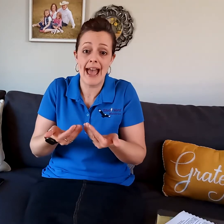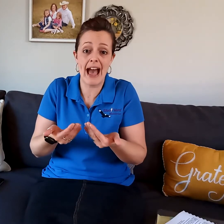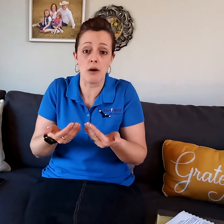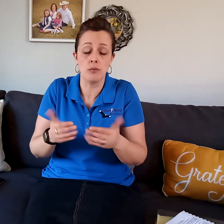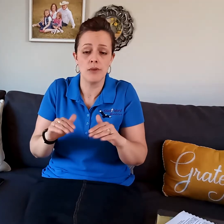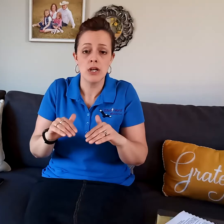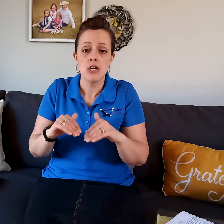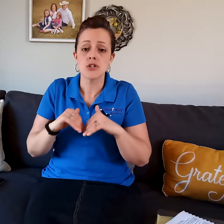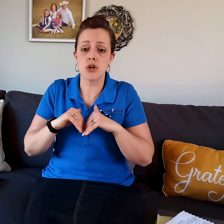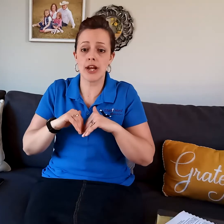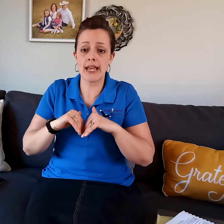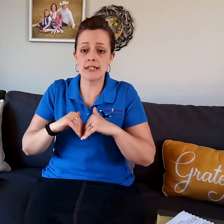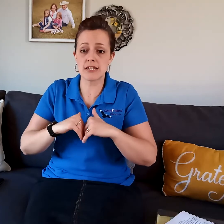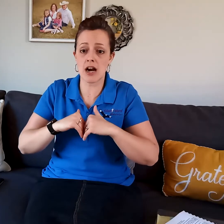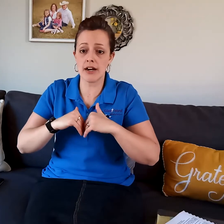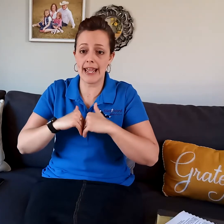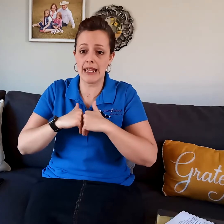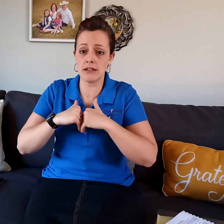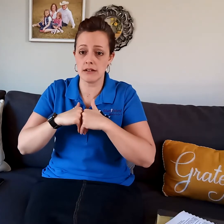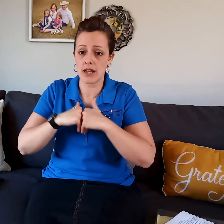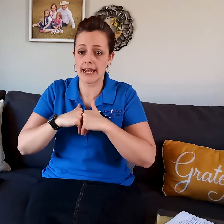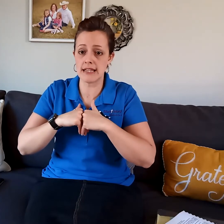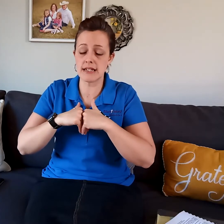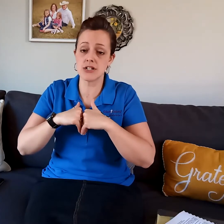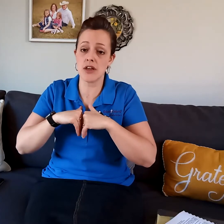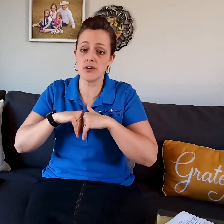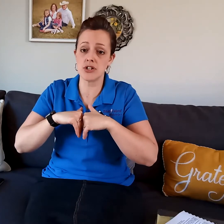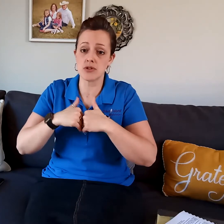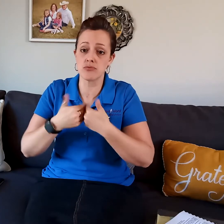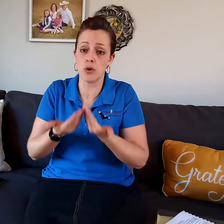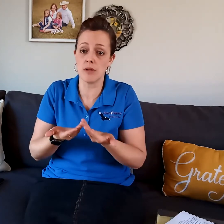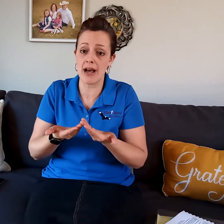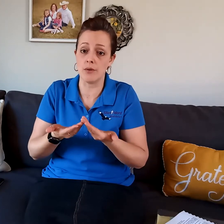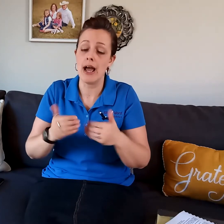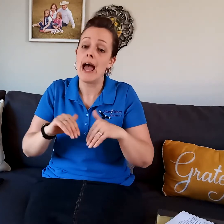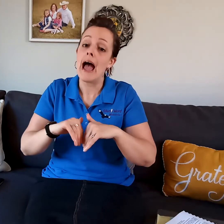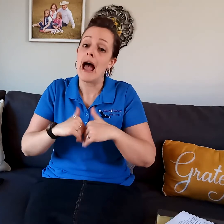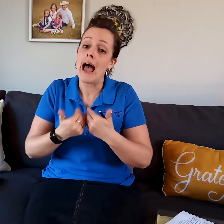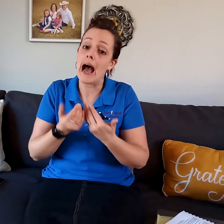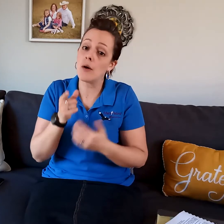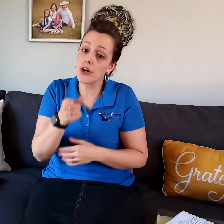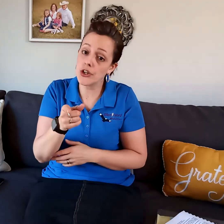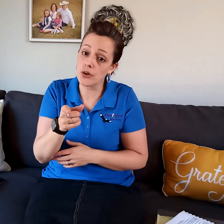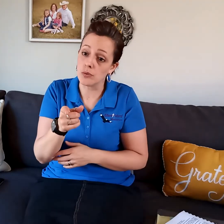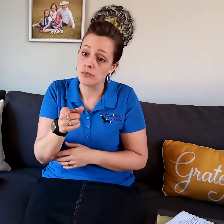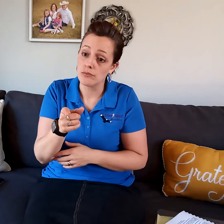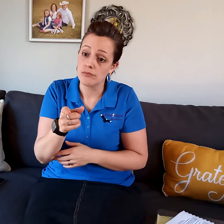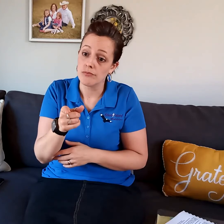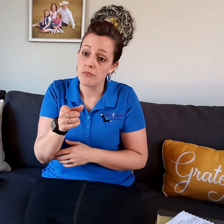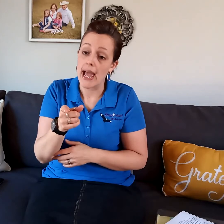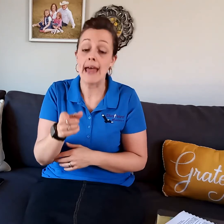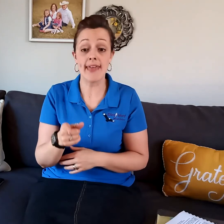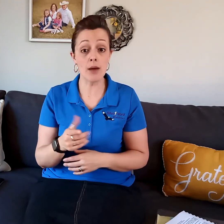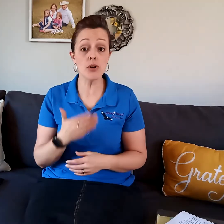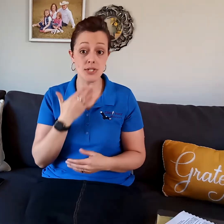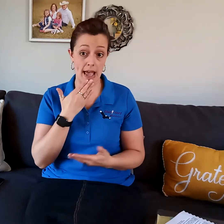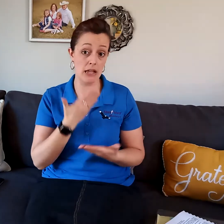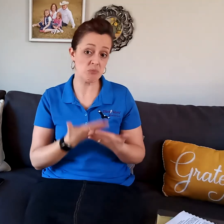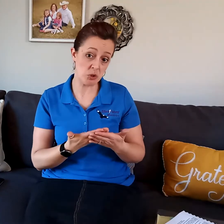how. So your hands start in against each other and just roll them out. How are you? And they will say,